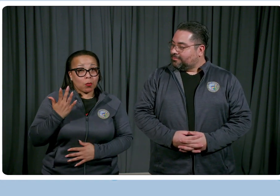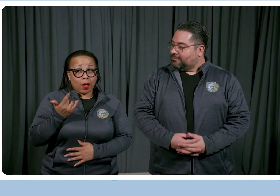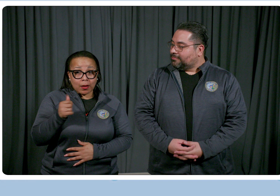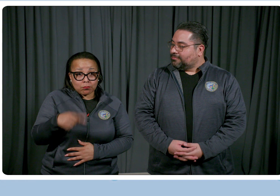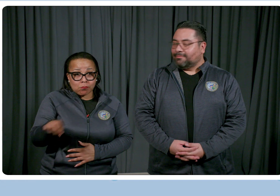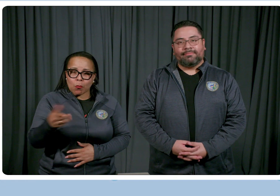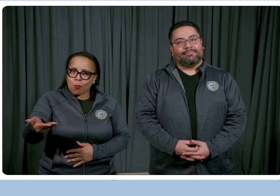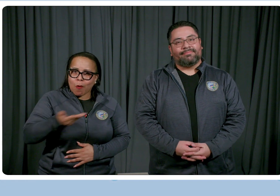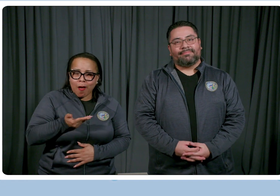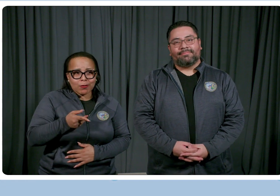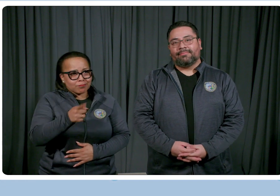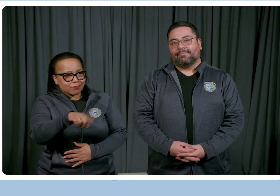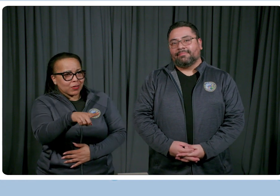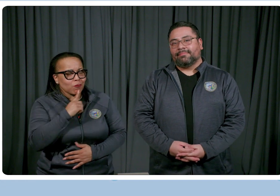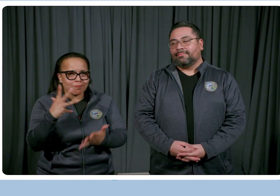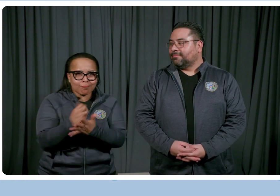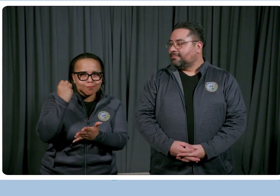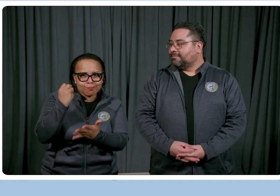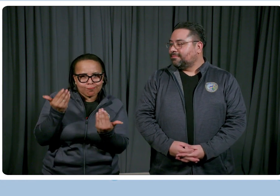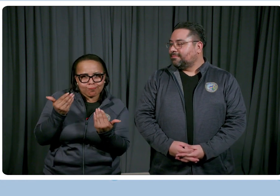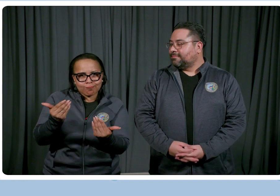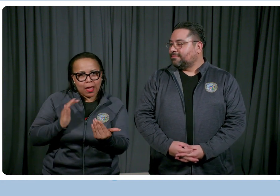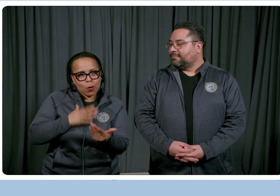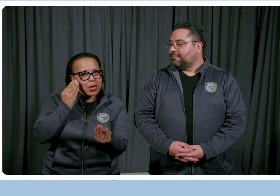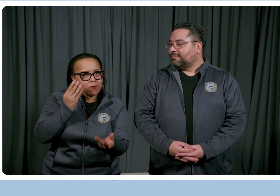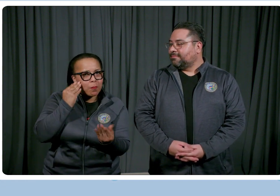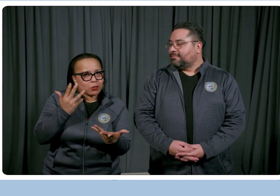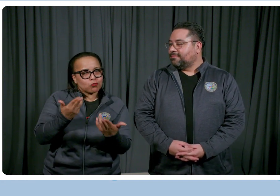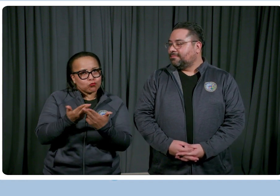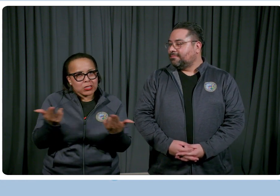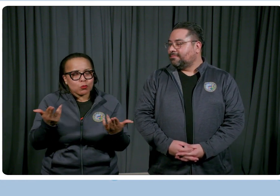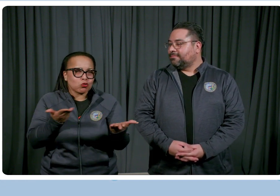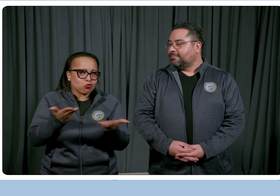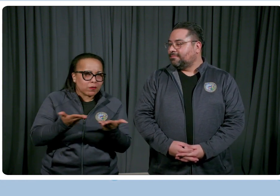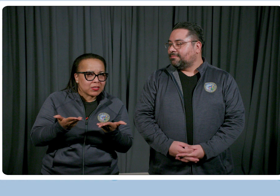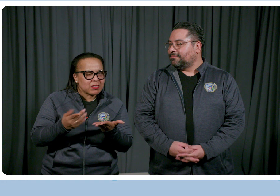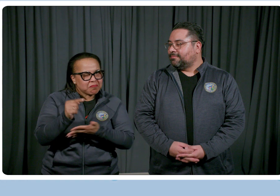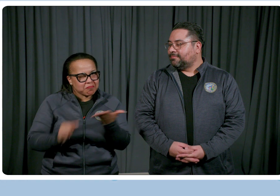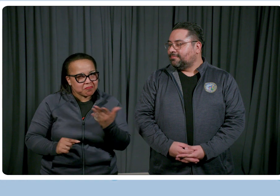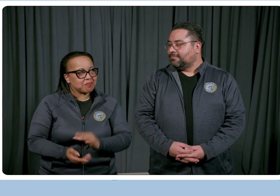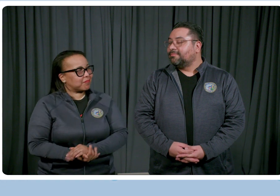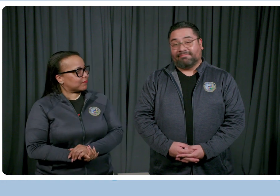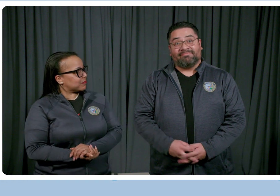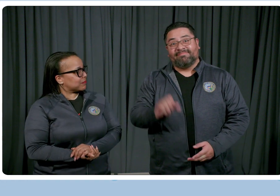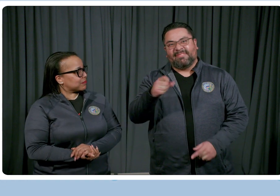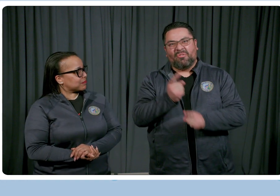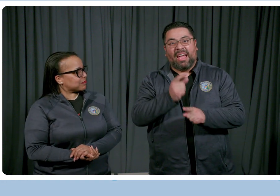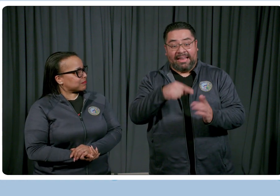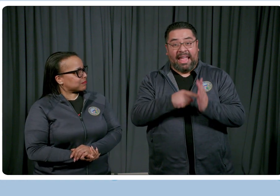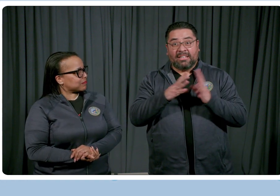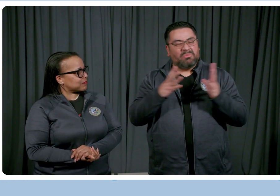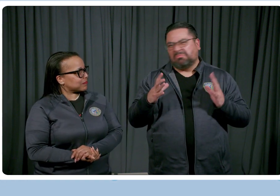that anyone is welcome and anyone can take advantage of our information, resources, and services. Yeah, we don't